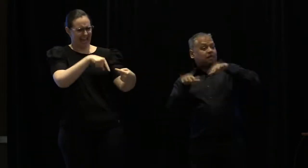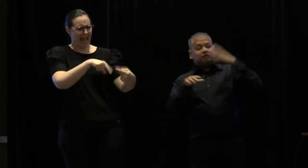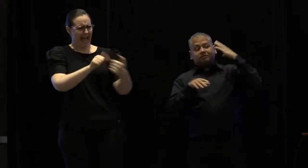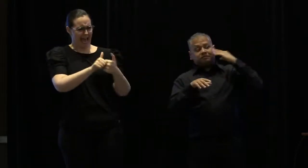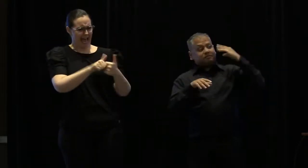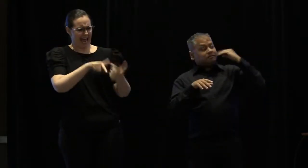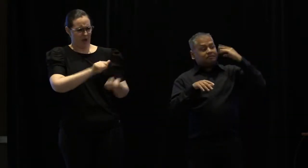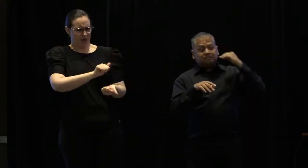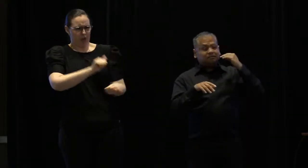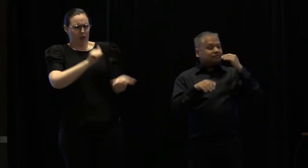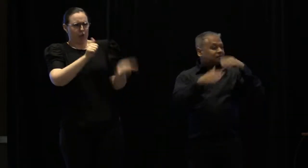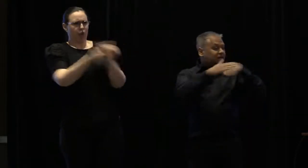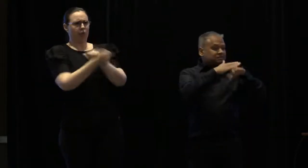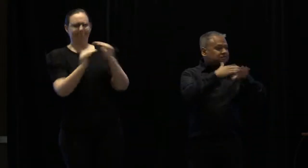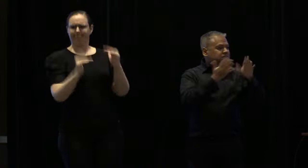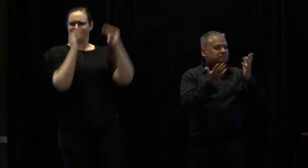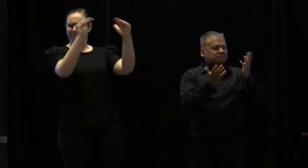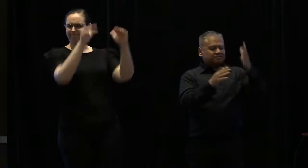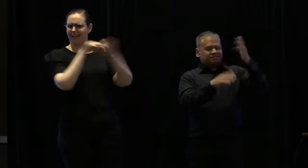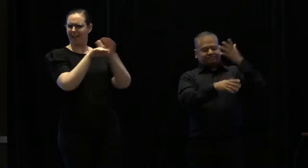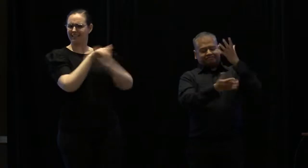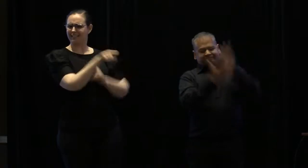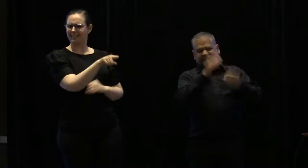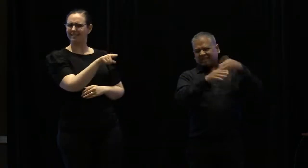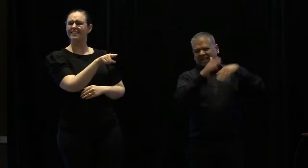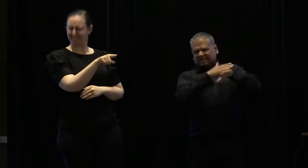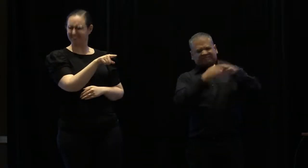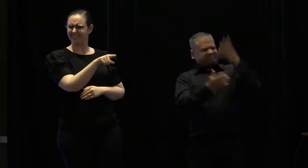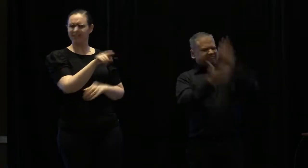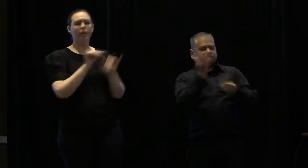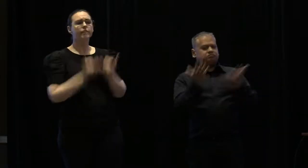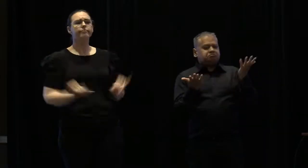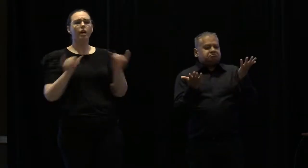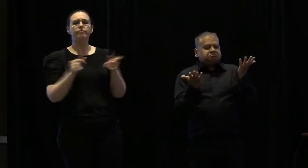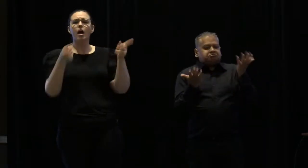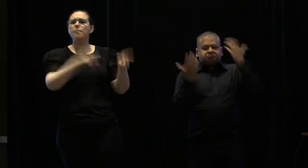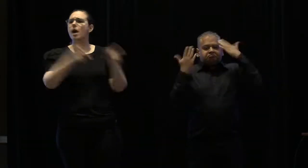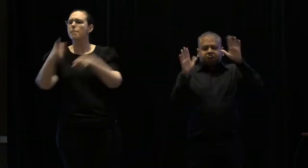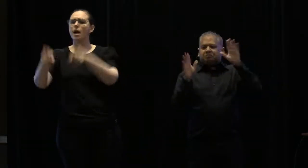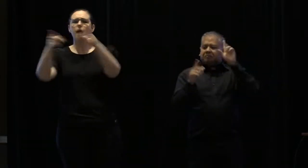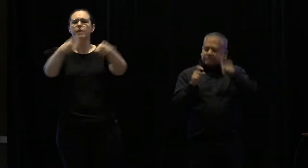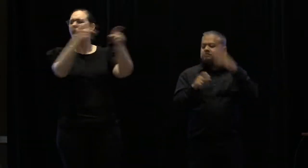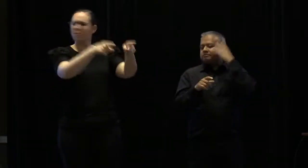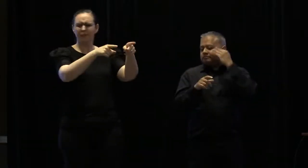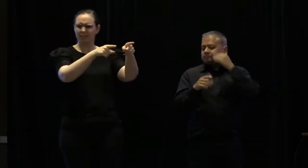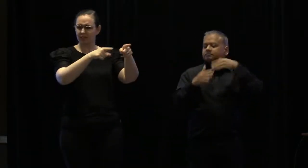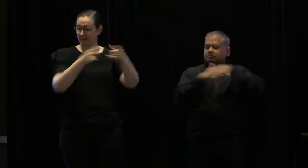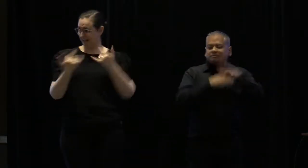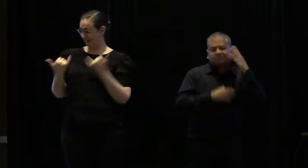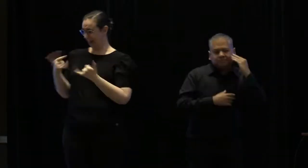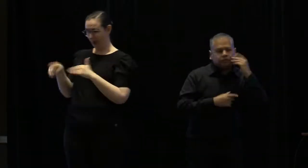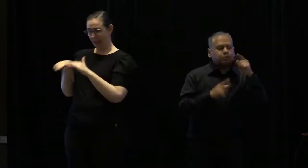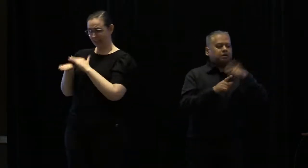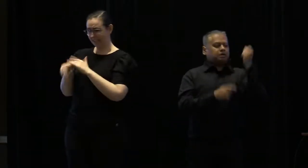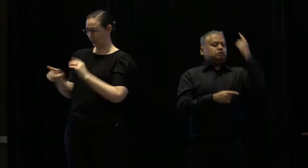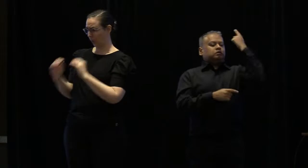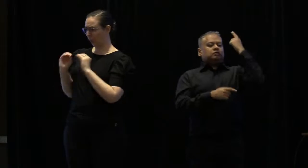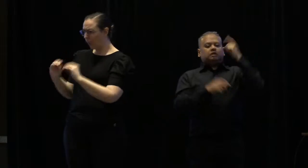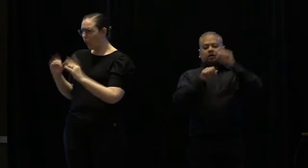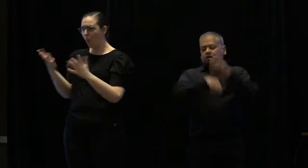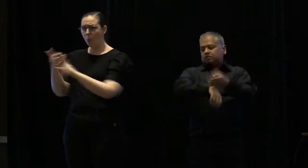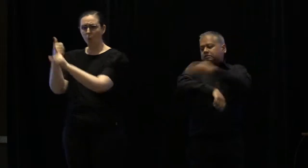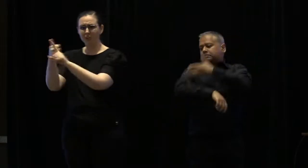increase access for all. If people haven't experienced the barriers themselves, they don't always have that